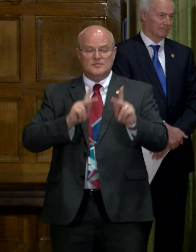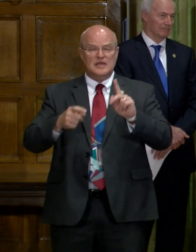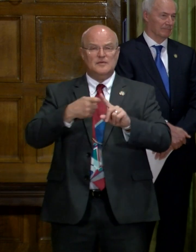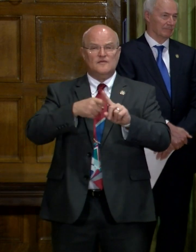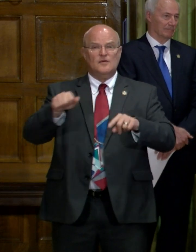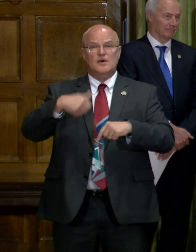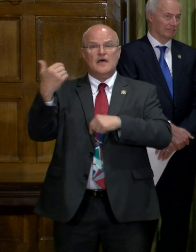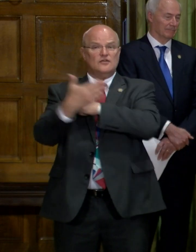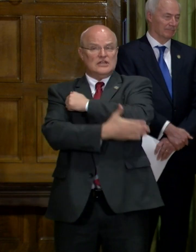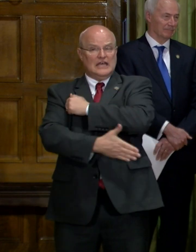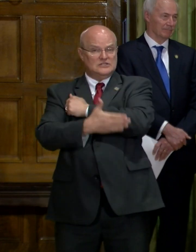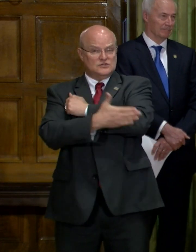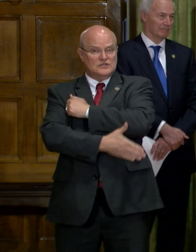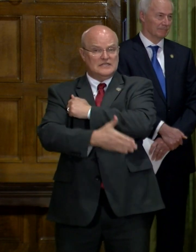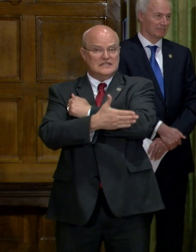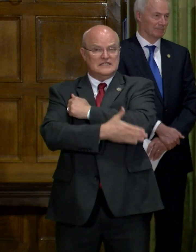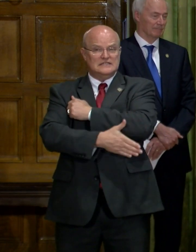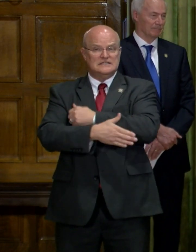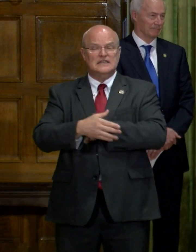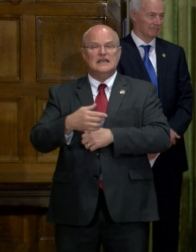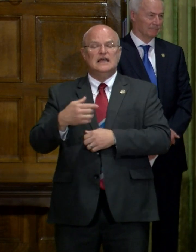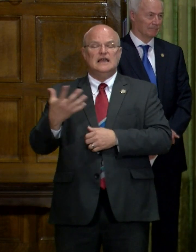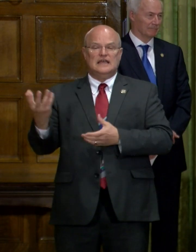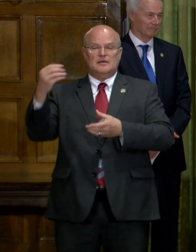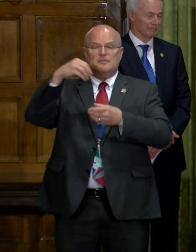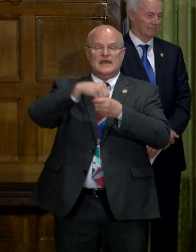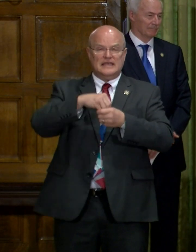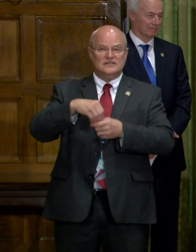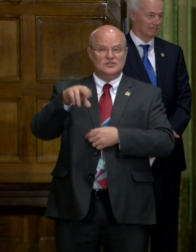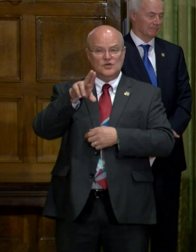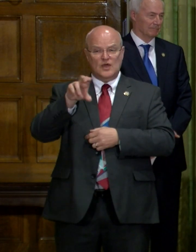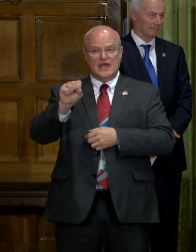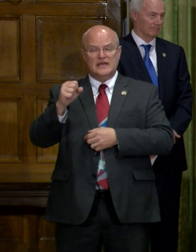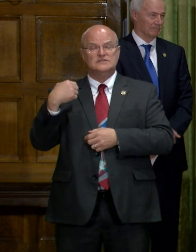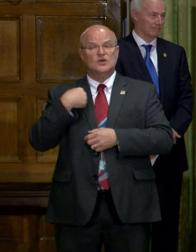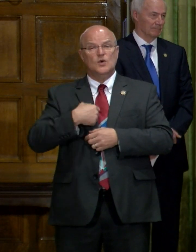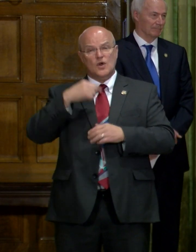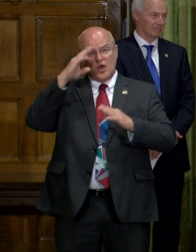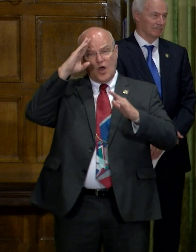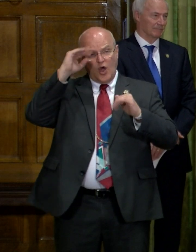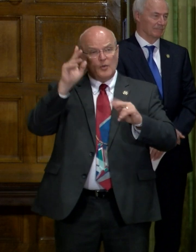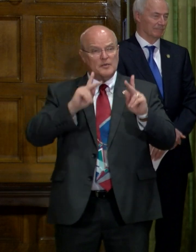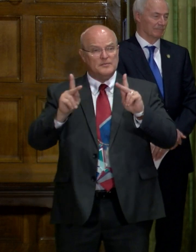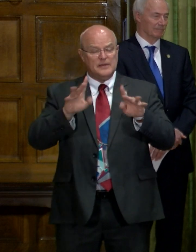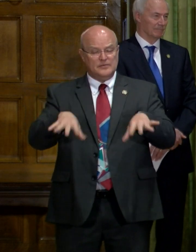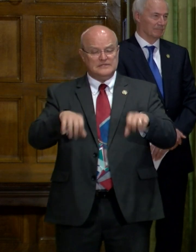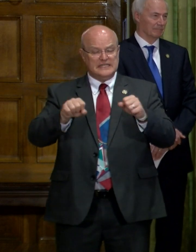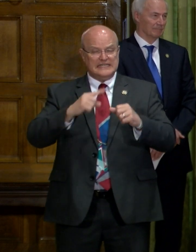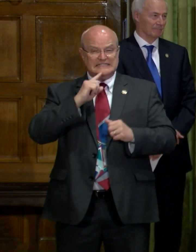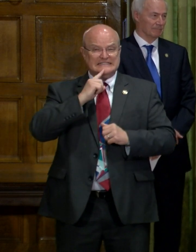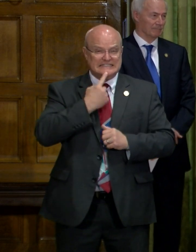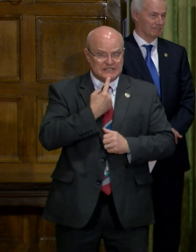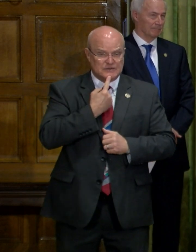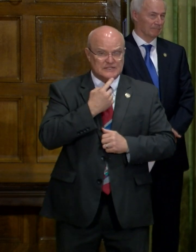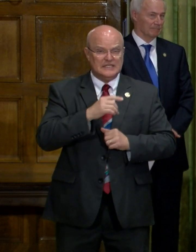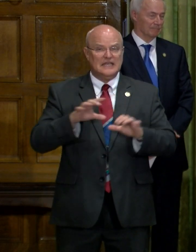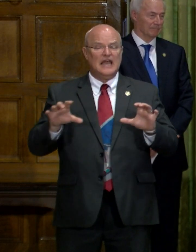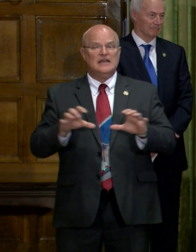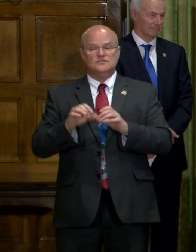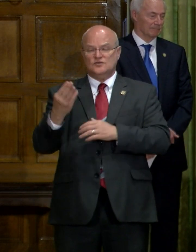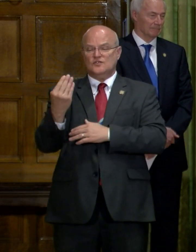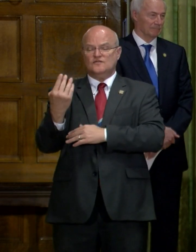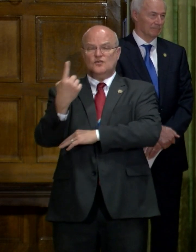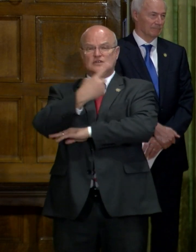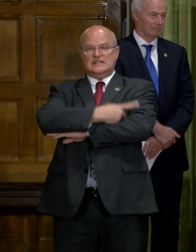coming from other countries, being repatriated, we are hoping that people will take that seriously and do the